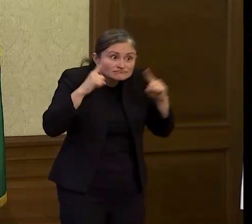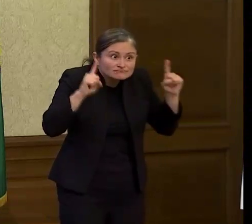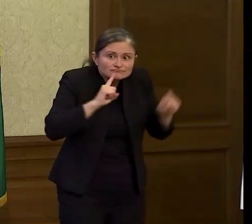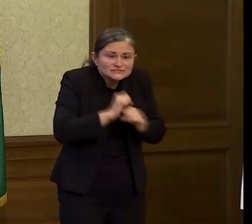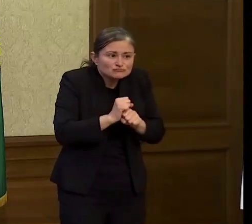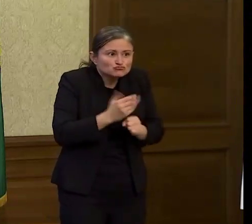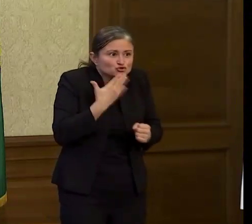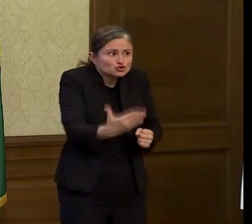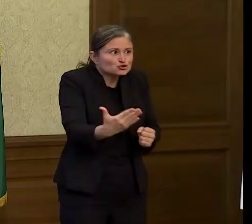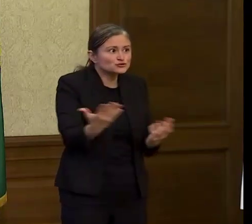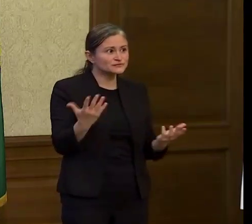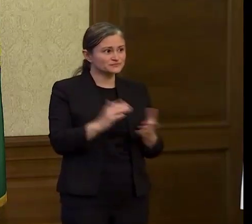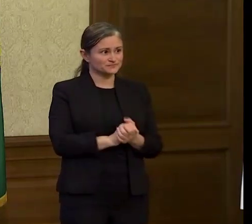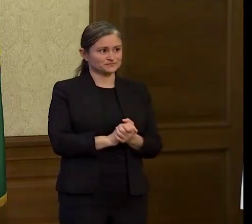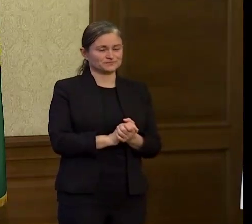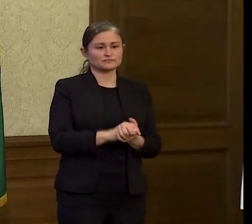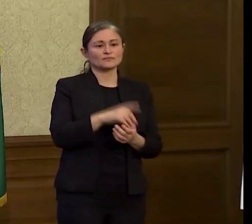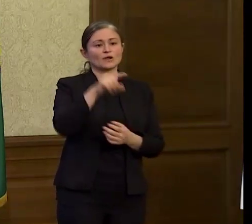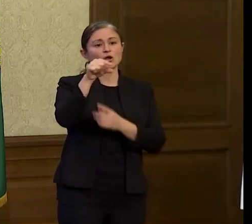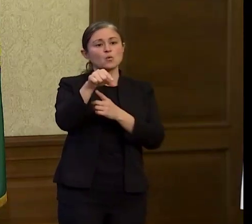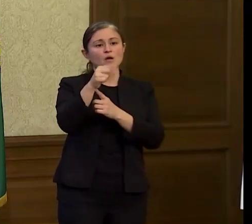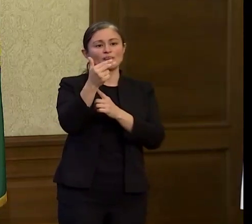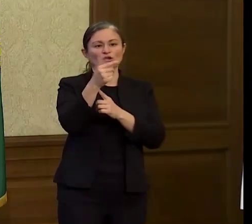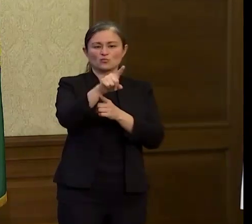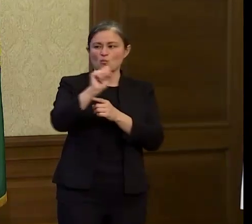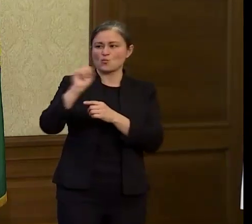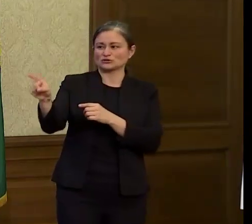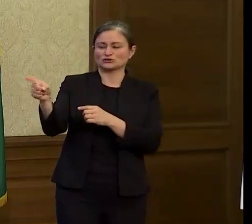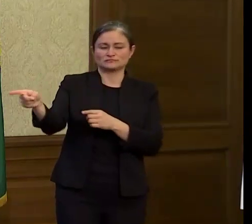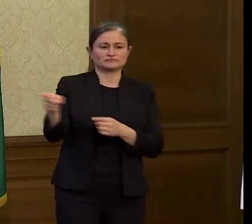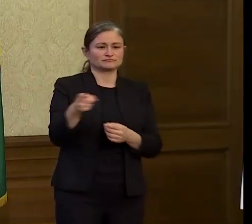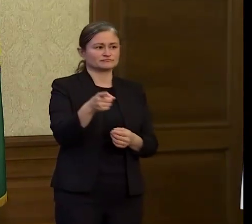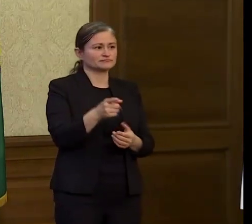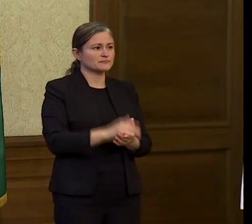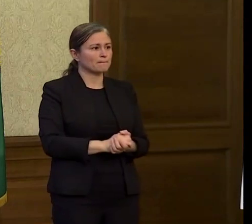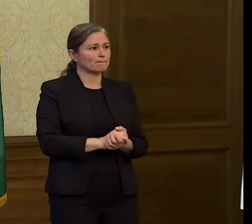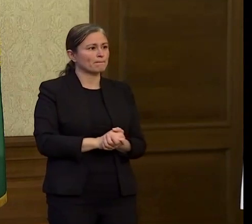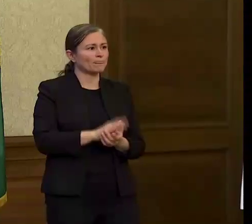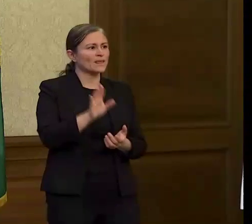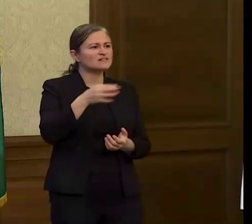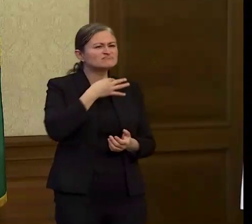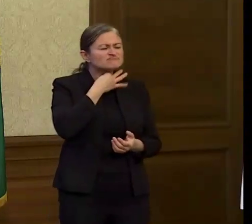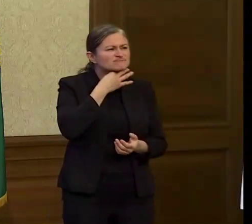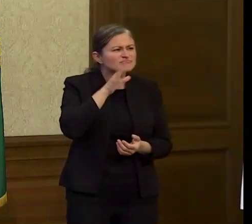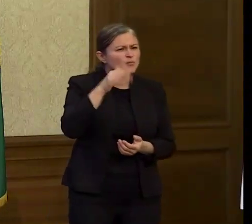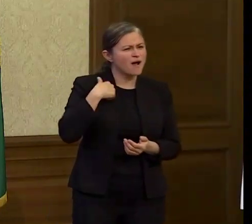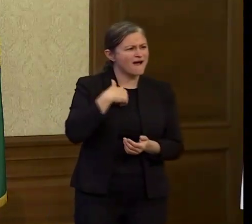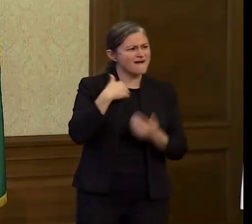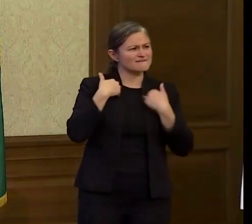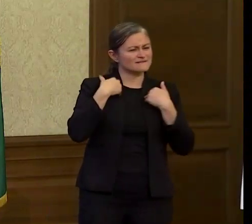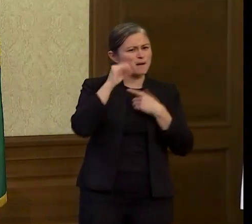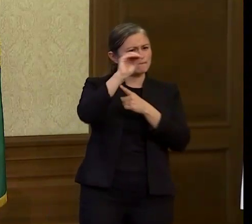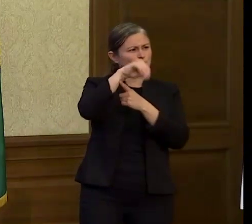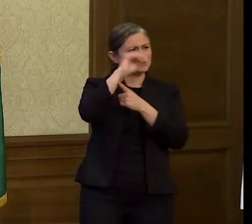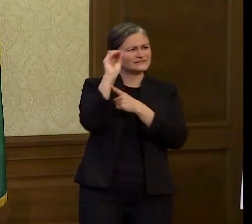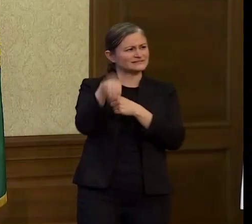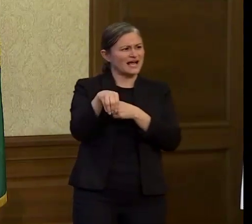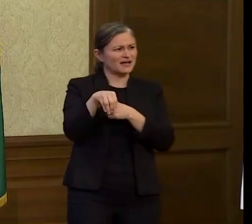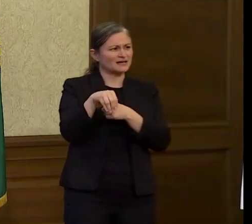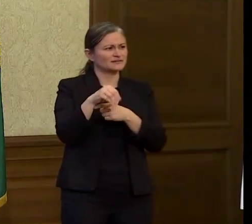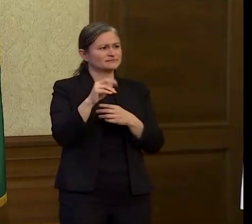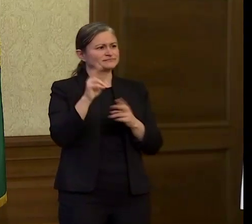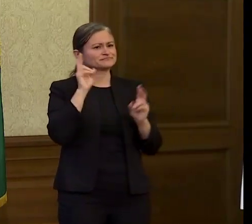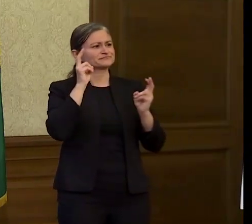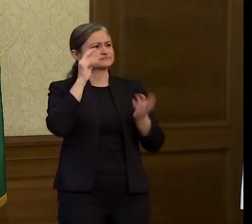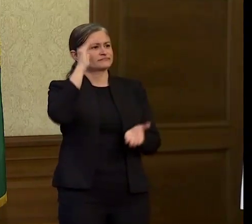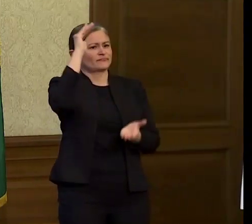Governor, speaking of the success we've had, do we have a percentage of contact reduction that we've been able to achieve so far